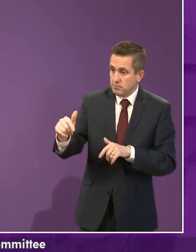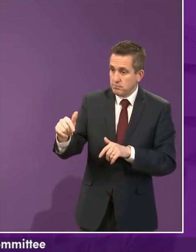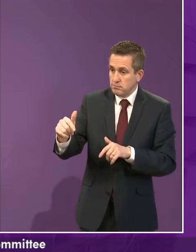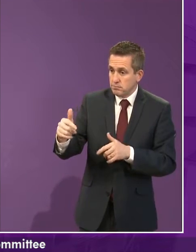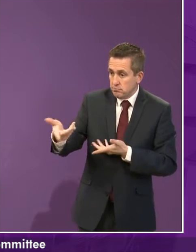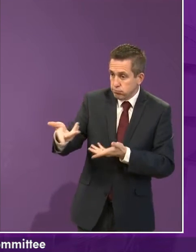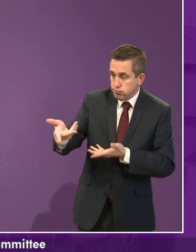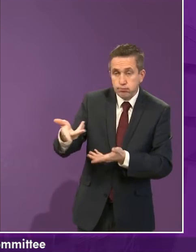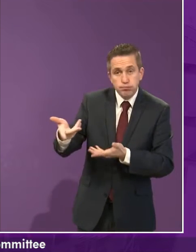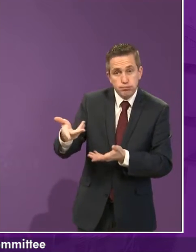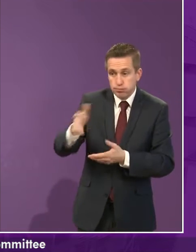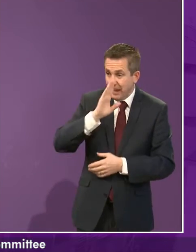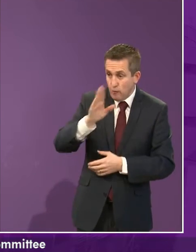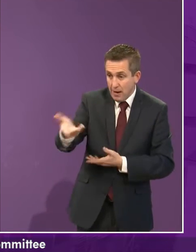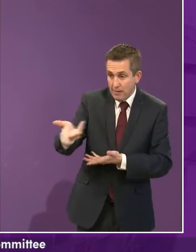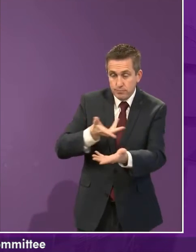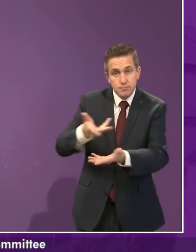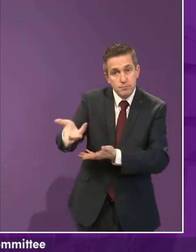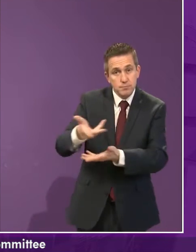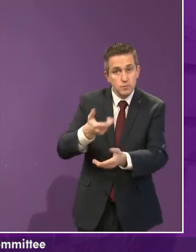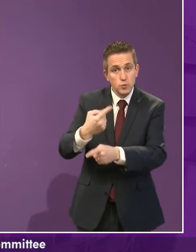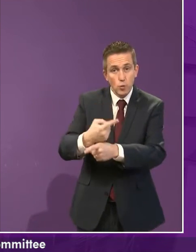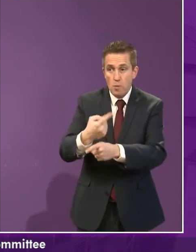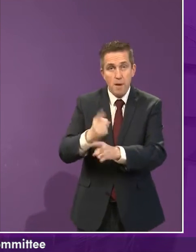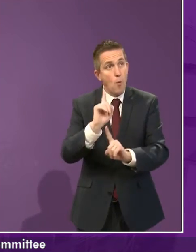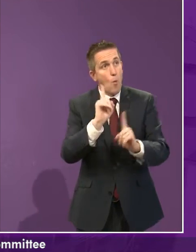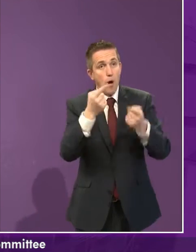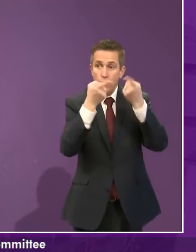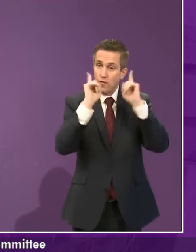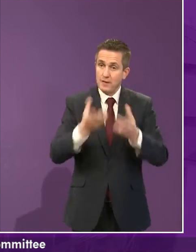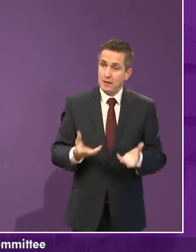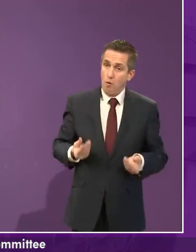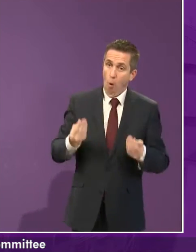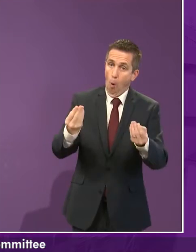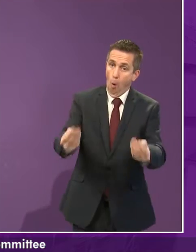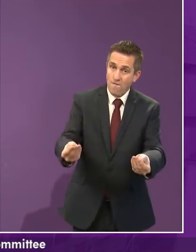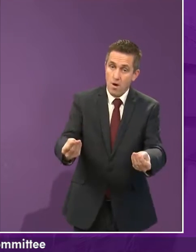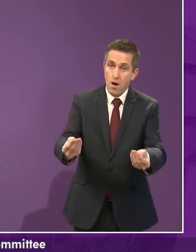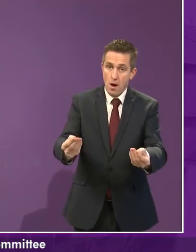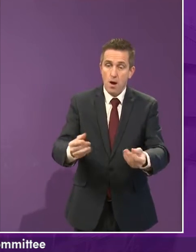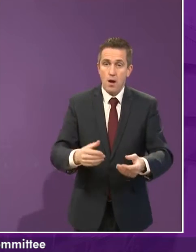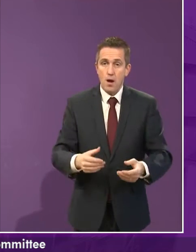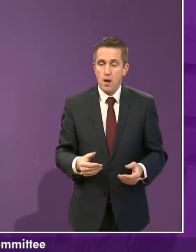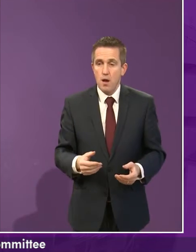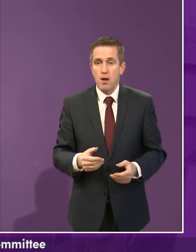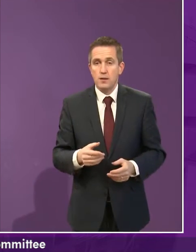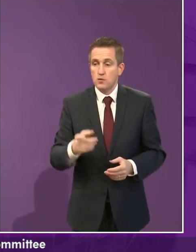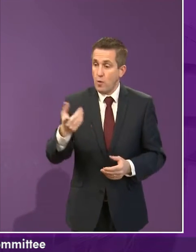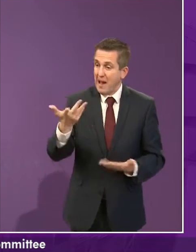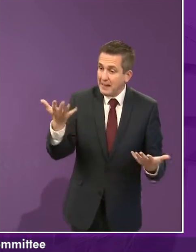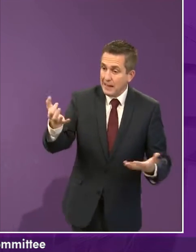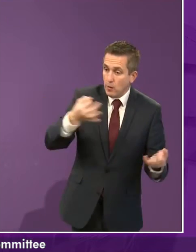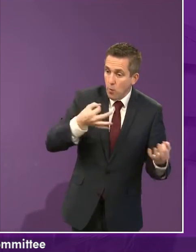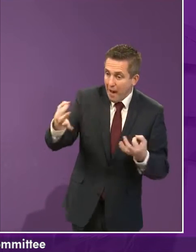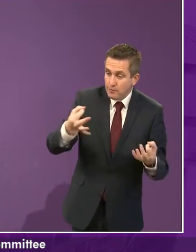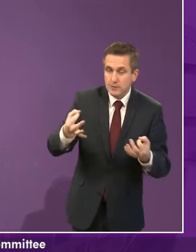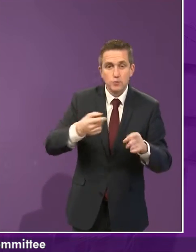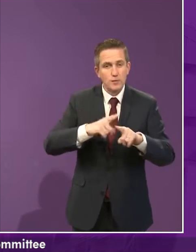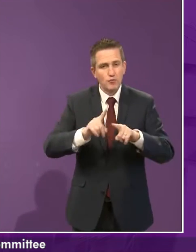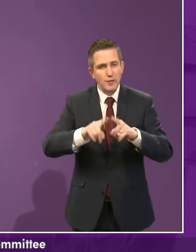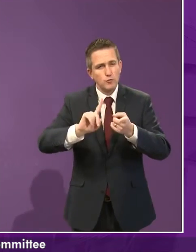of available to talk to potential students asking inquiries. We're